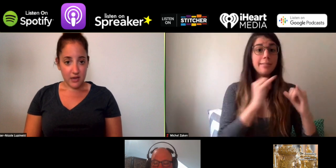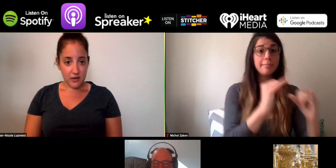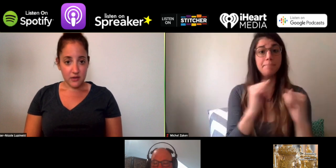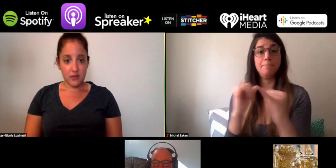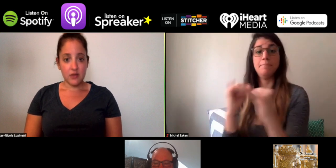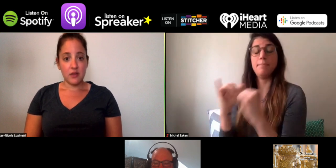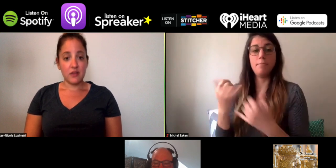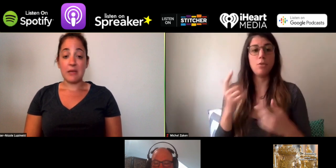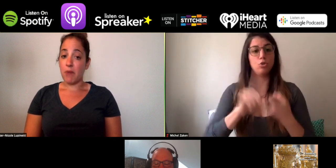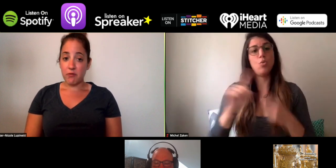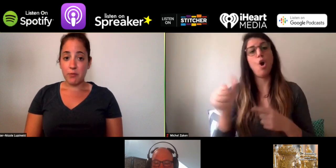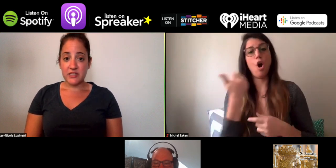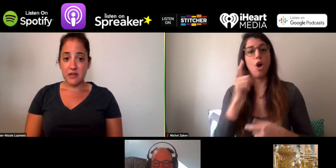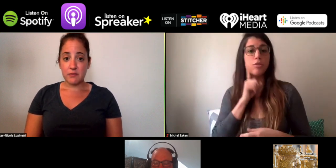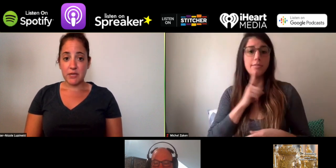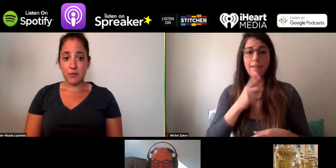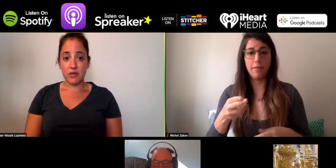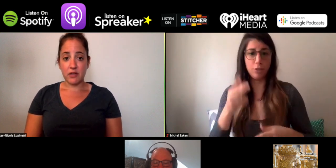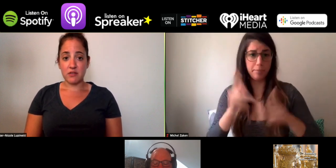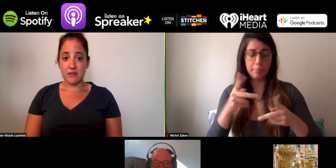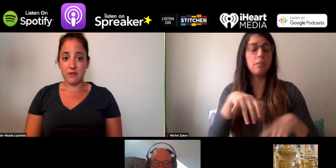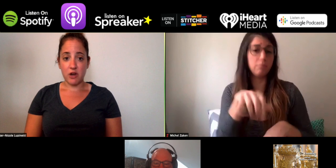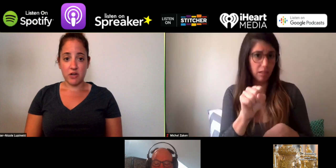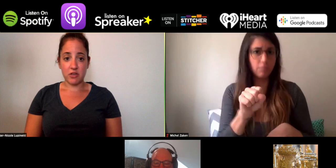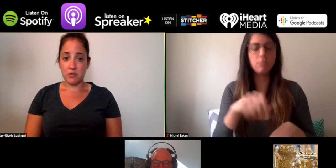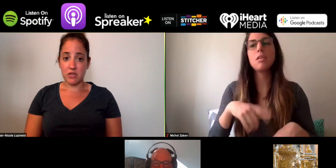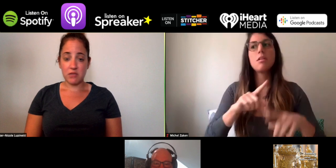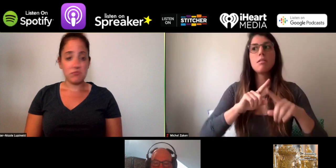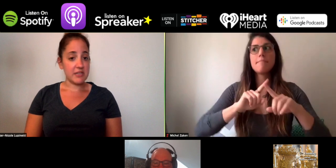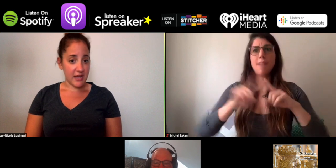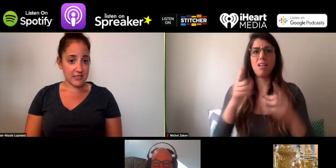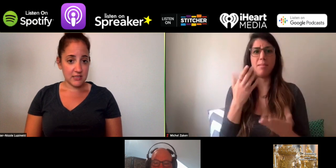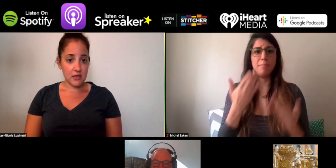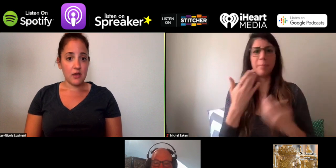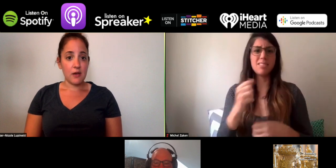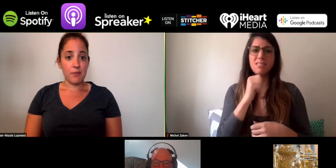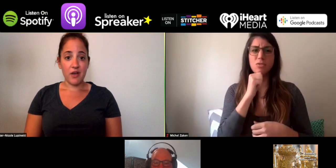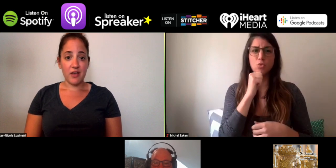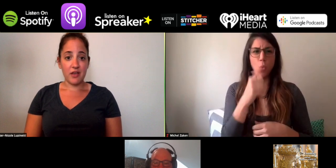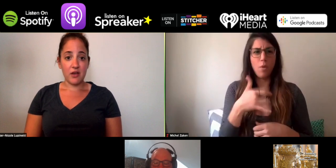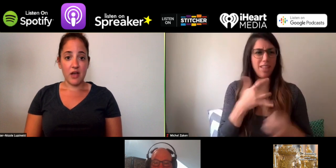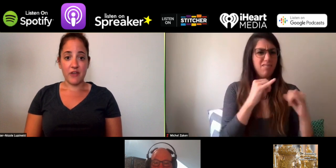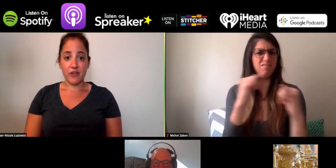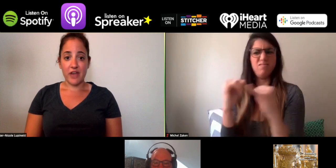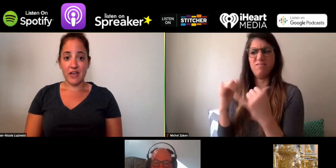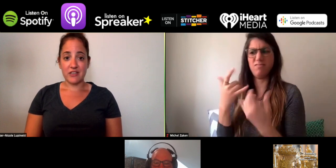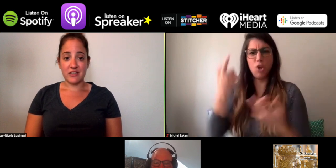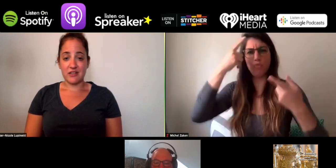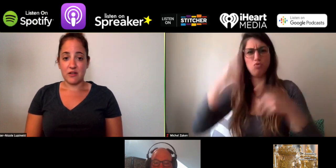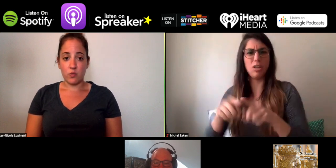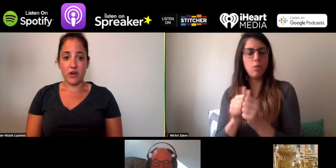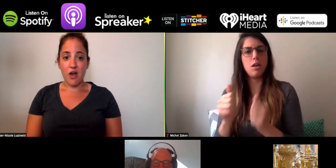today, they might represent people in the deaf and hard of hearing community, yes. But on the other